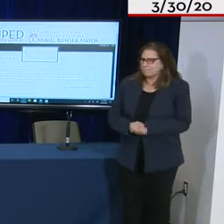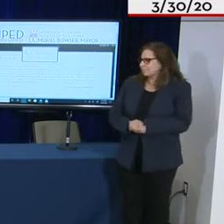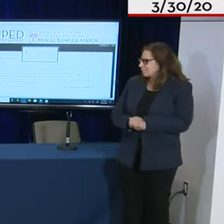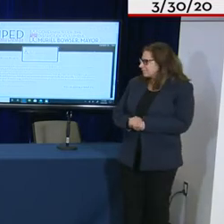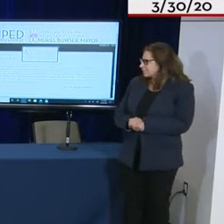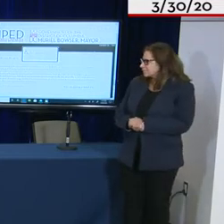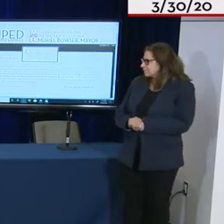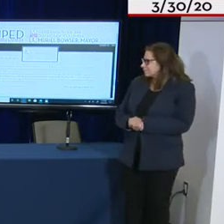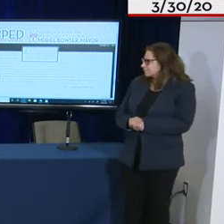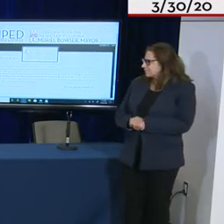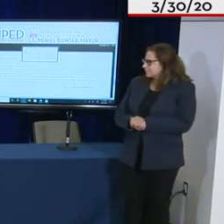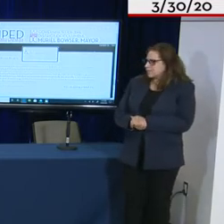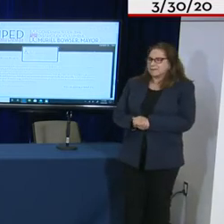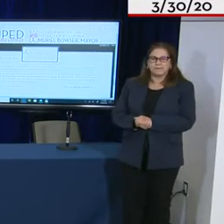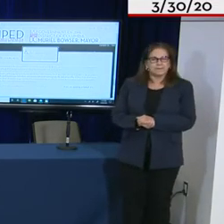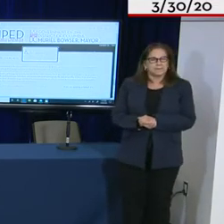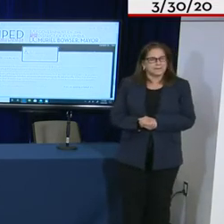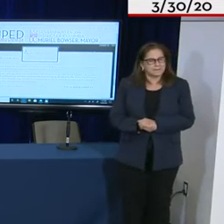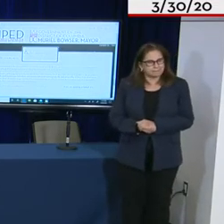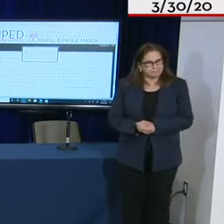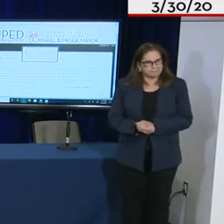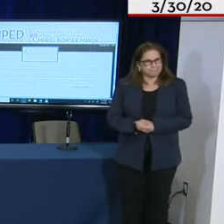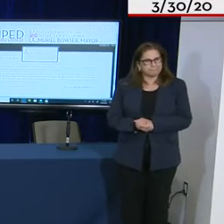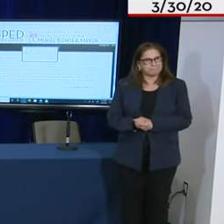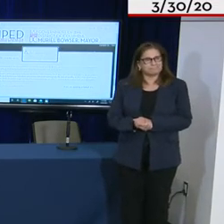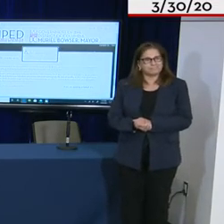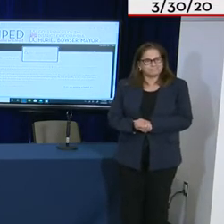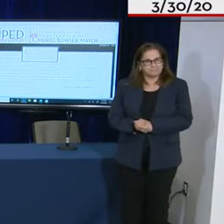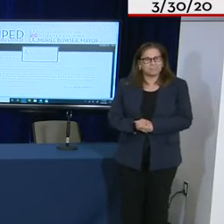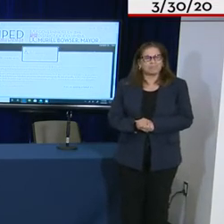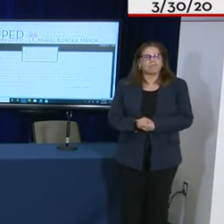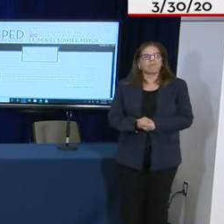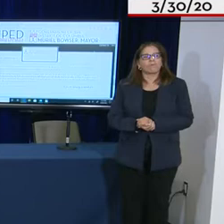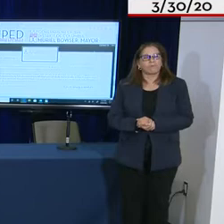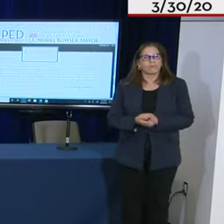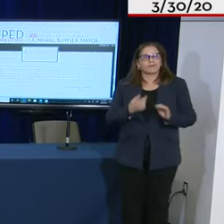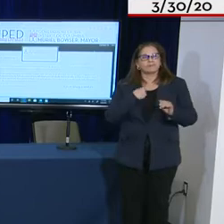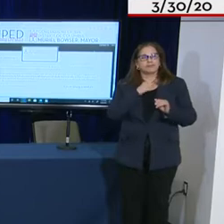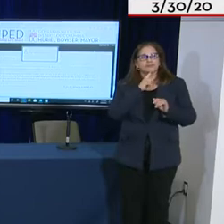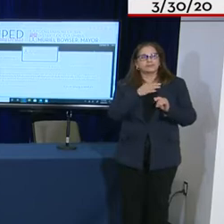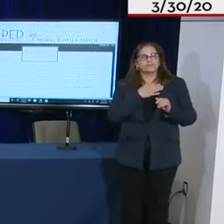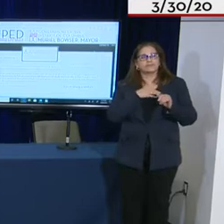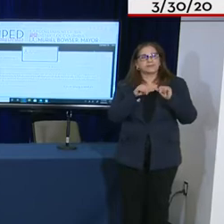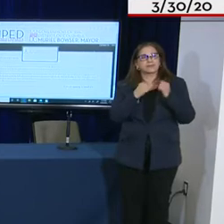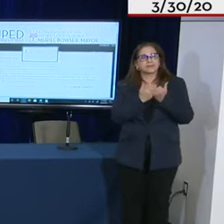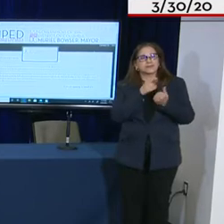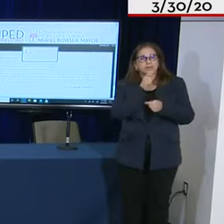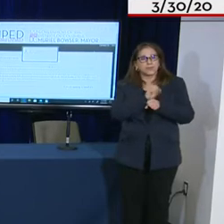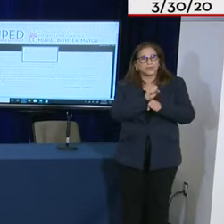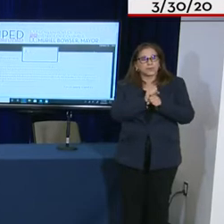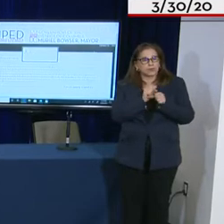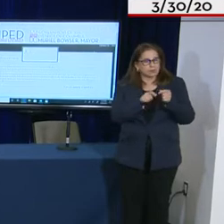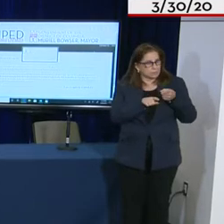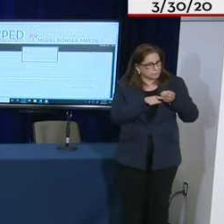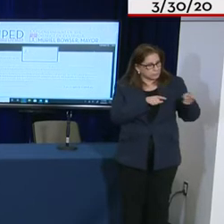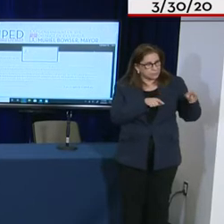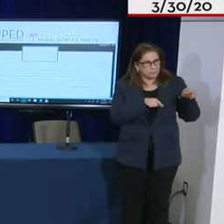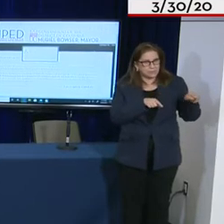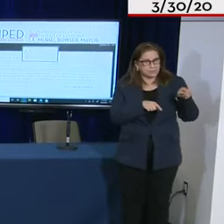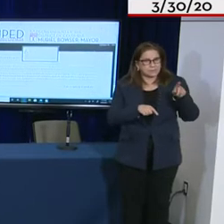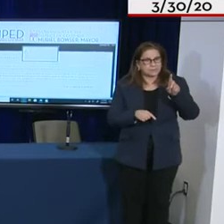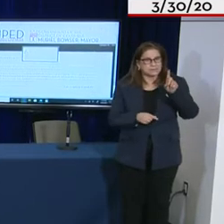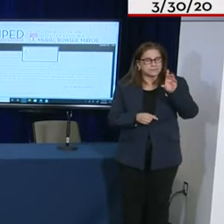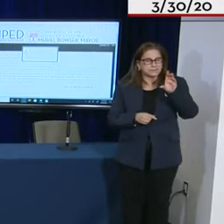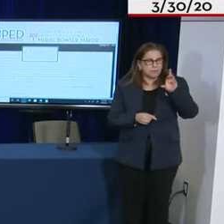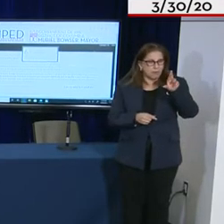and deliverers safe? I'm sure our agencies that are working in that area, like DCRA, DOH, are definitely monitoring